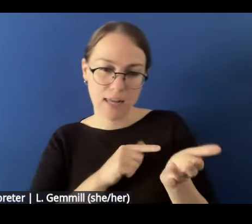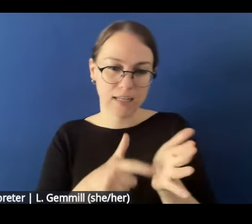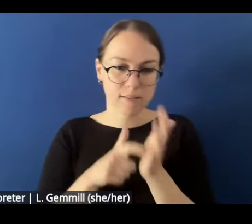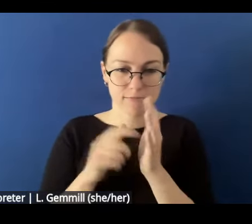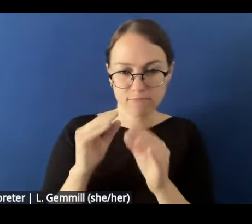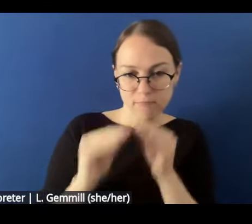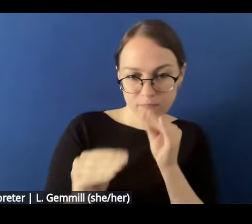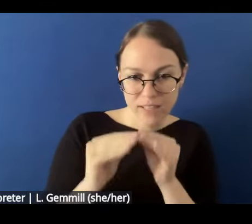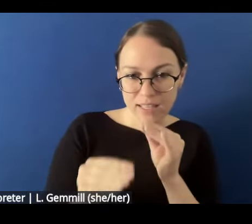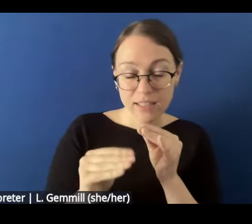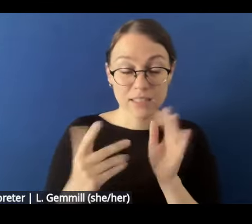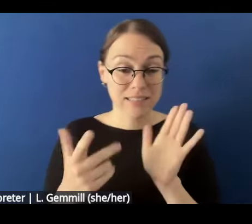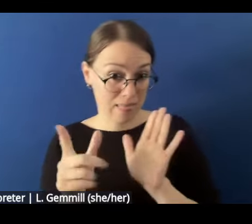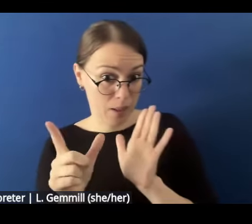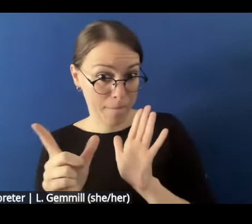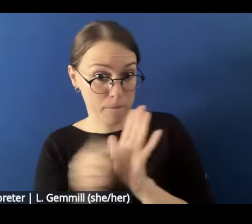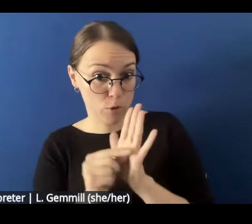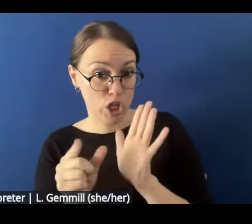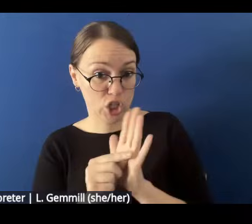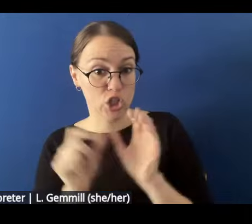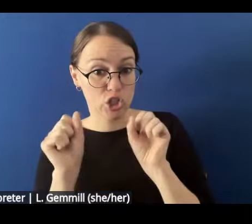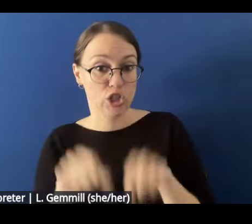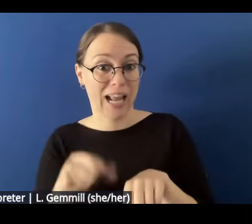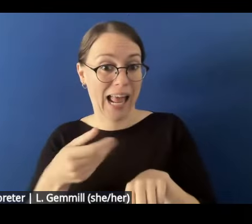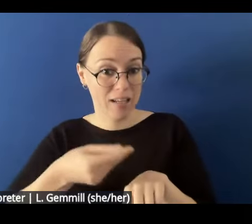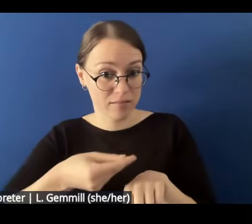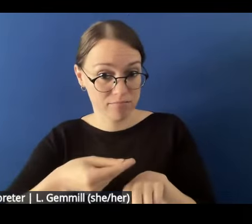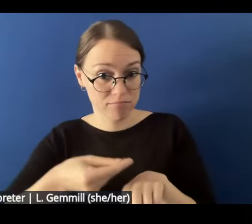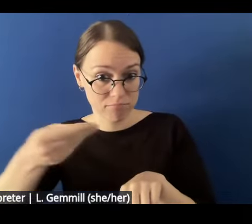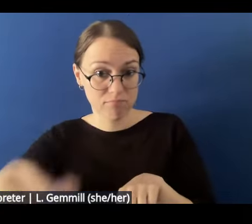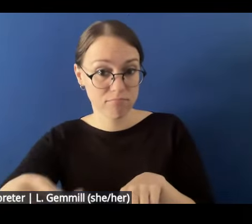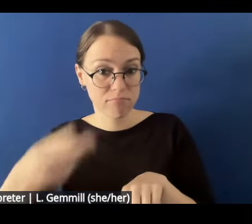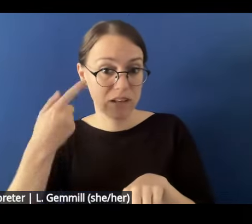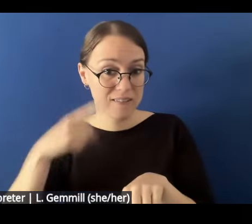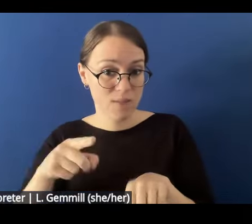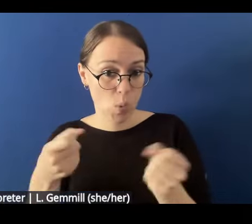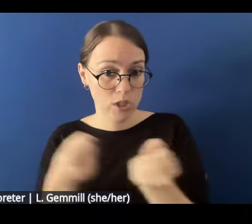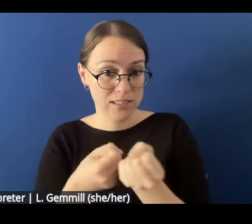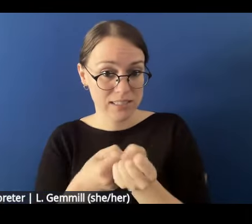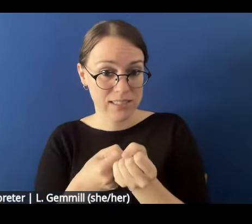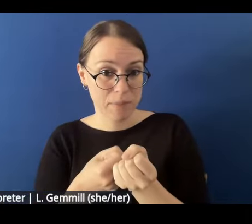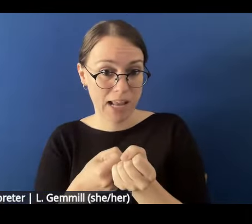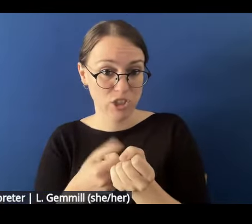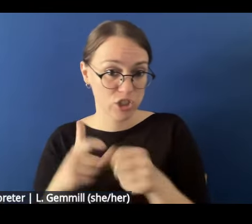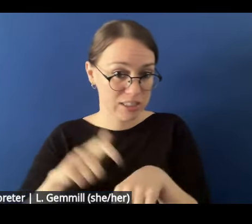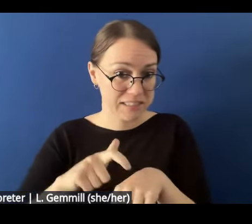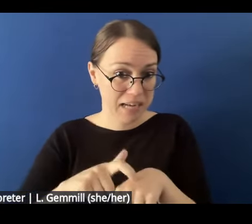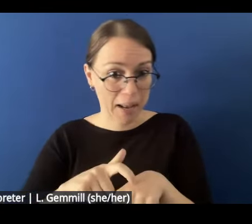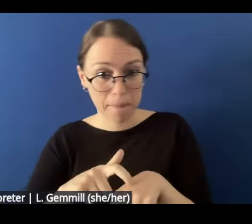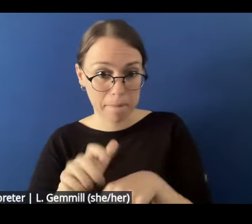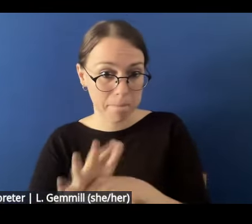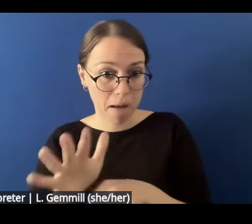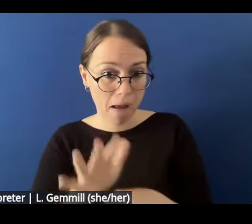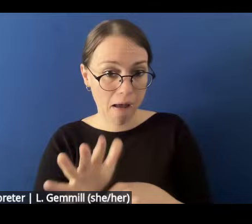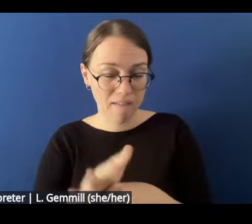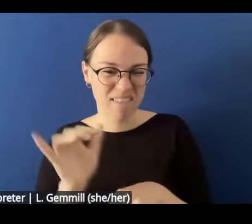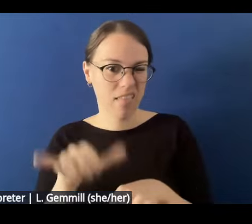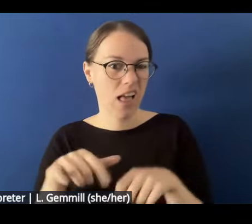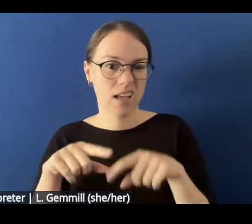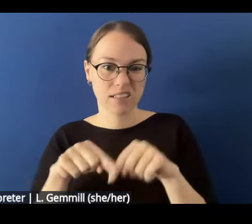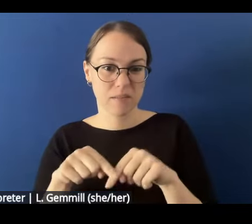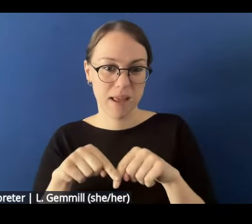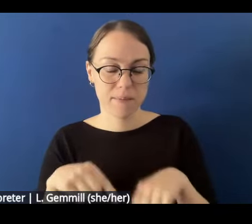whether the printers are able to turn it around for the sponsors. What I hear you proposing, what I hear you